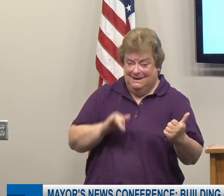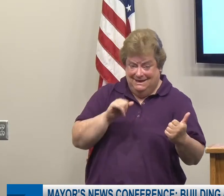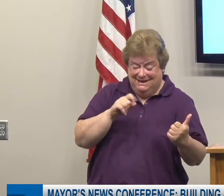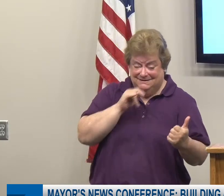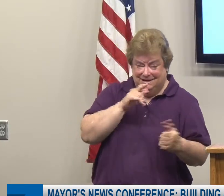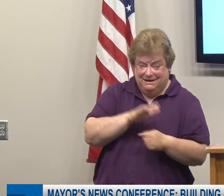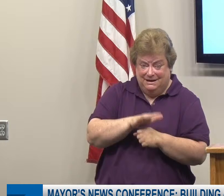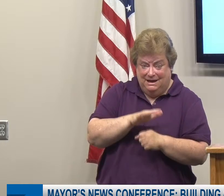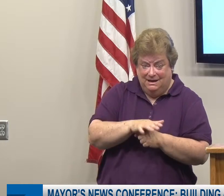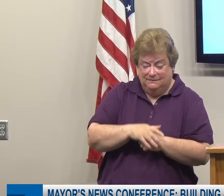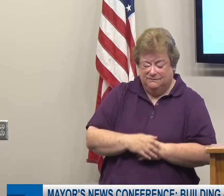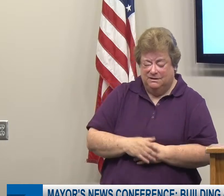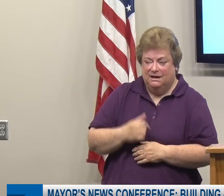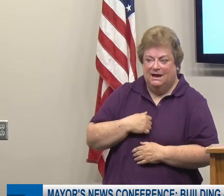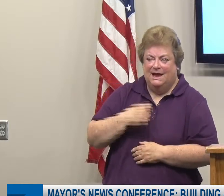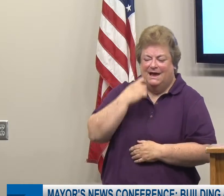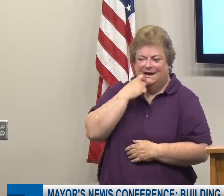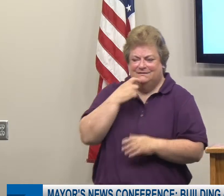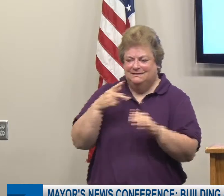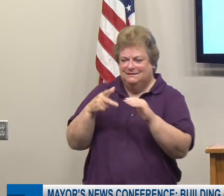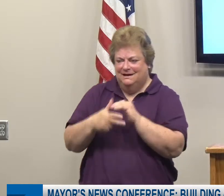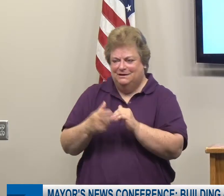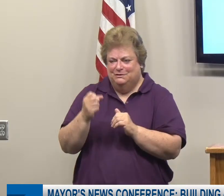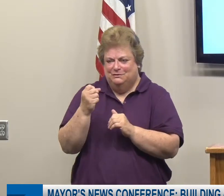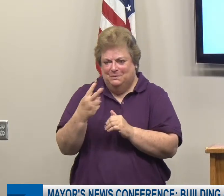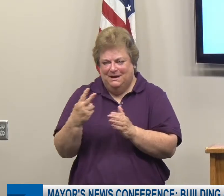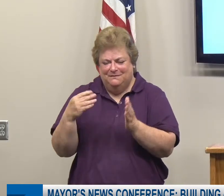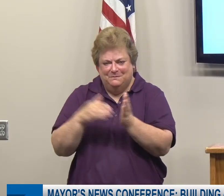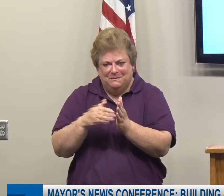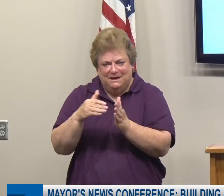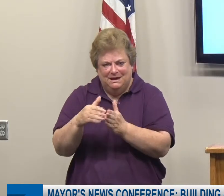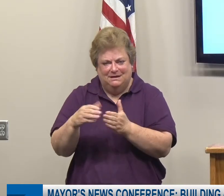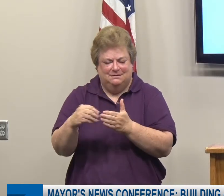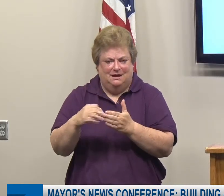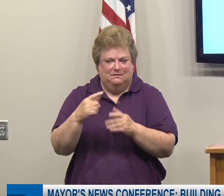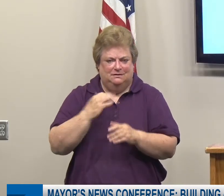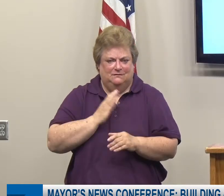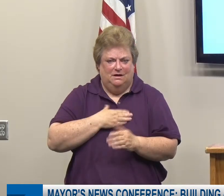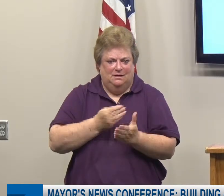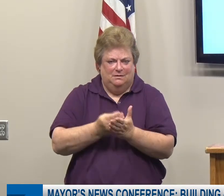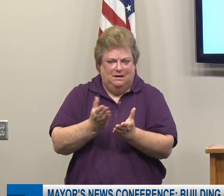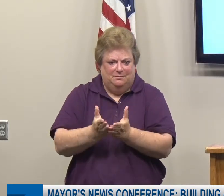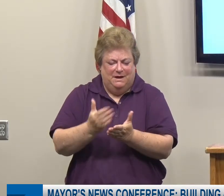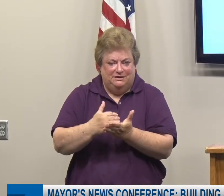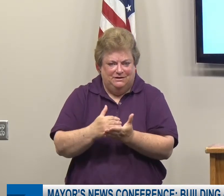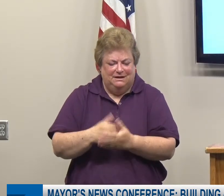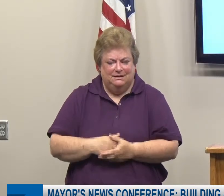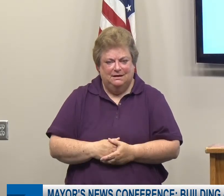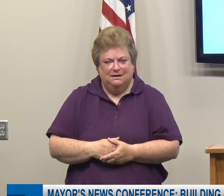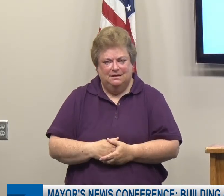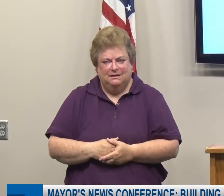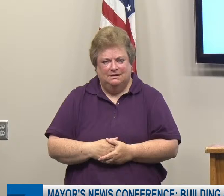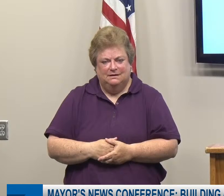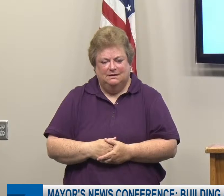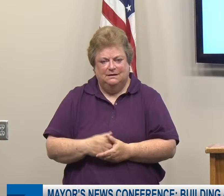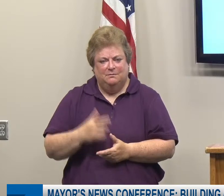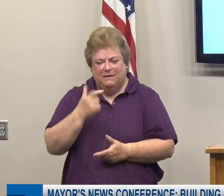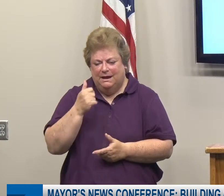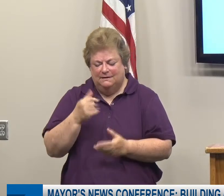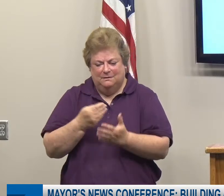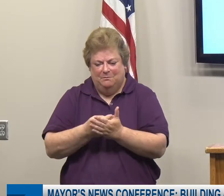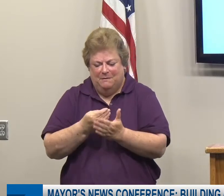just went through an exercise in cutting $12 million from our budget. We disaggregated a biennial budget because things are so